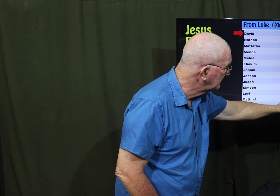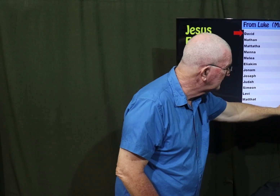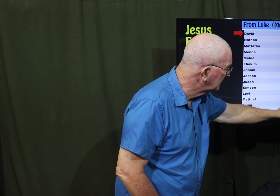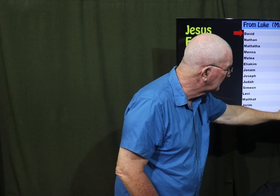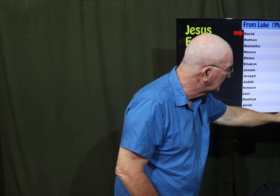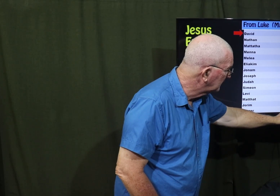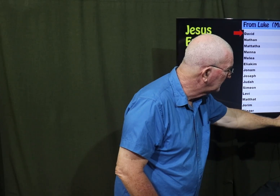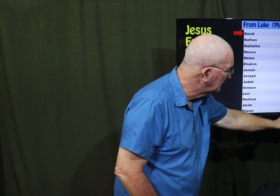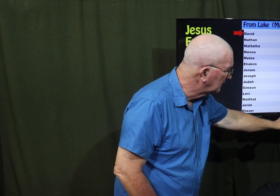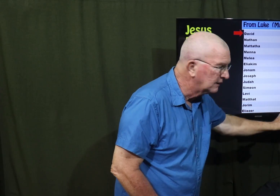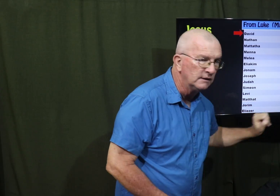All right?